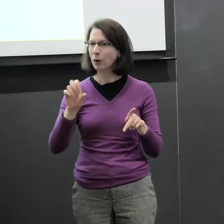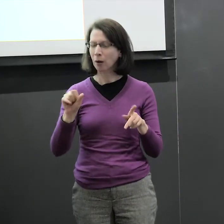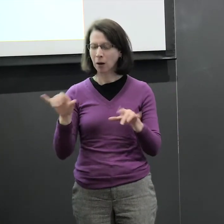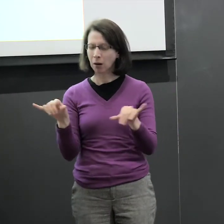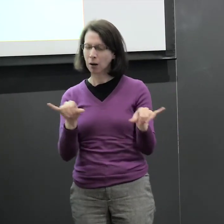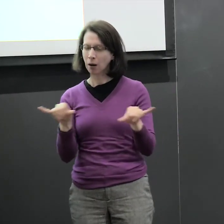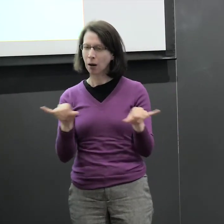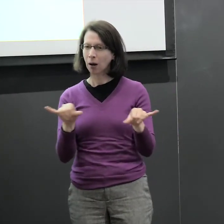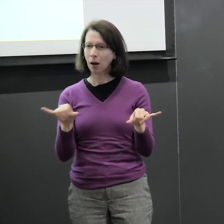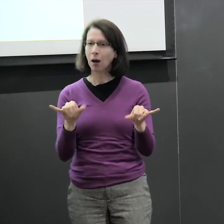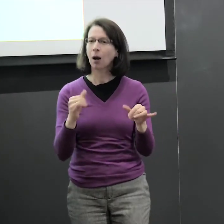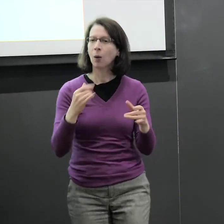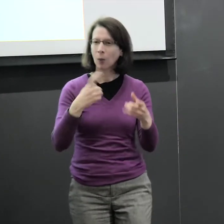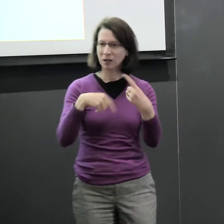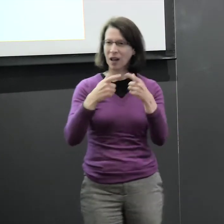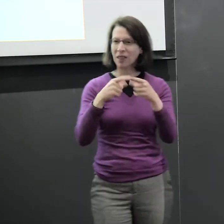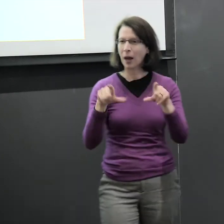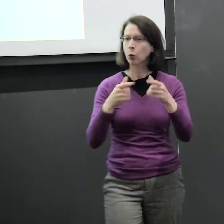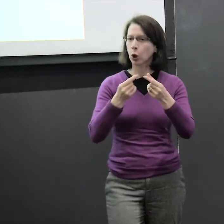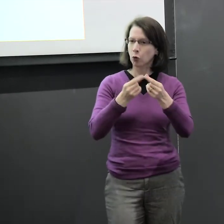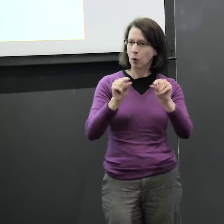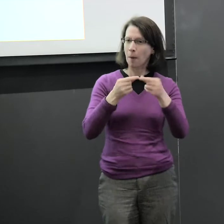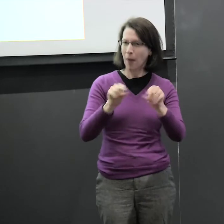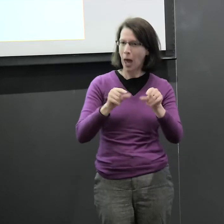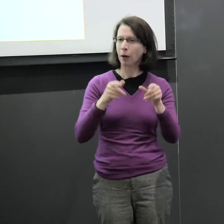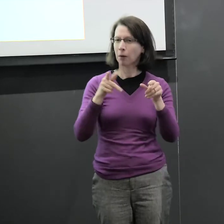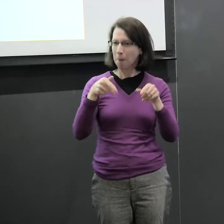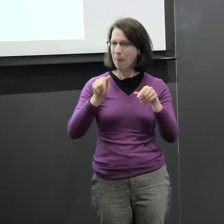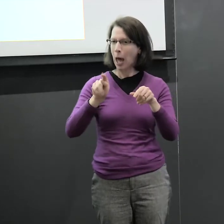grammatical patterns that we saw